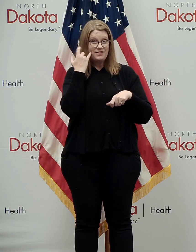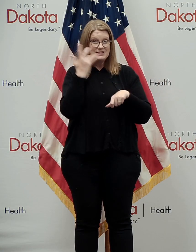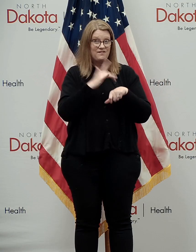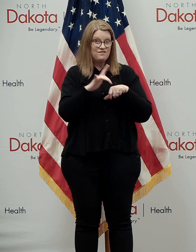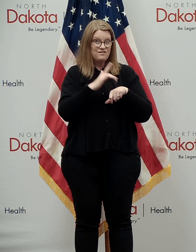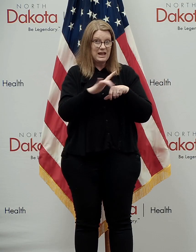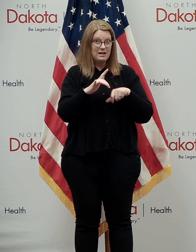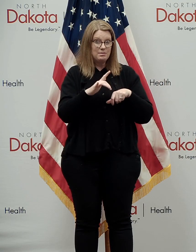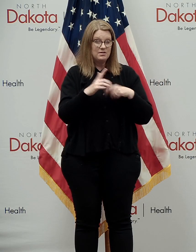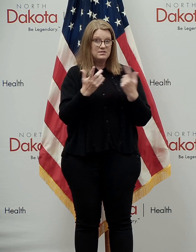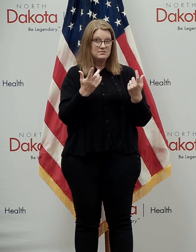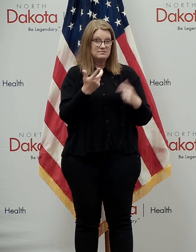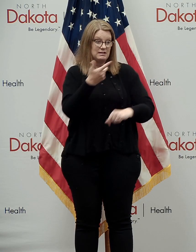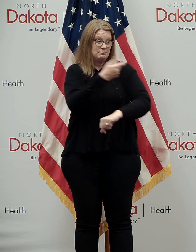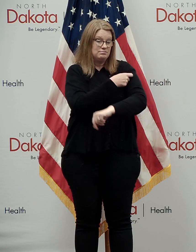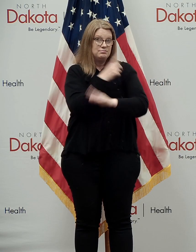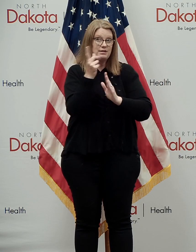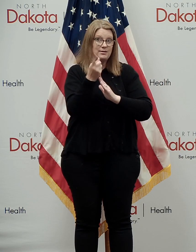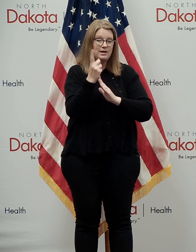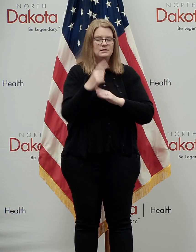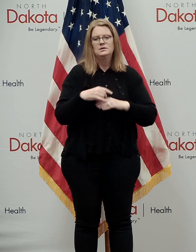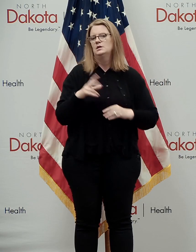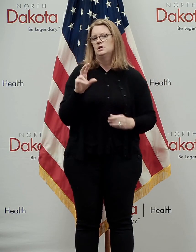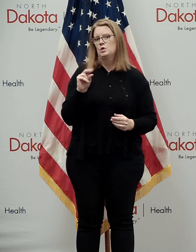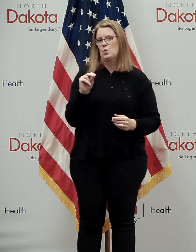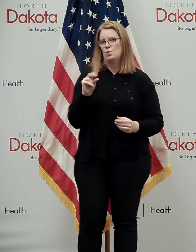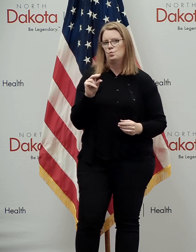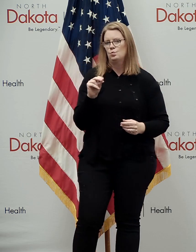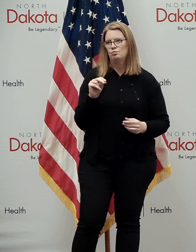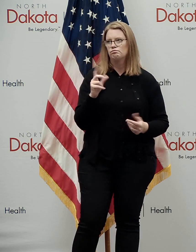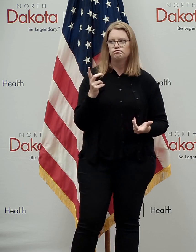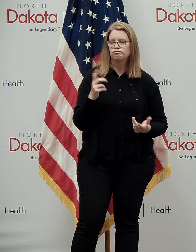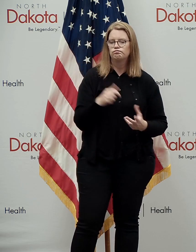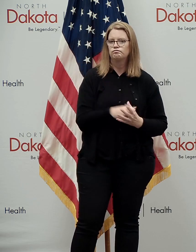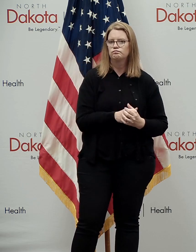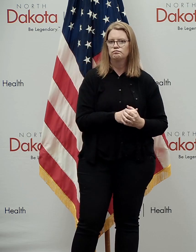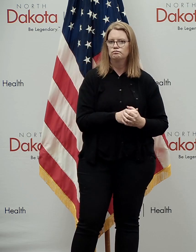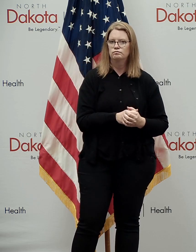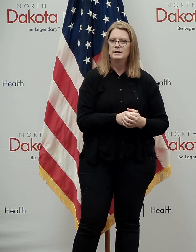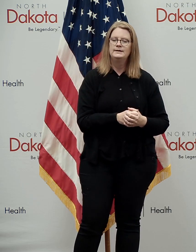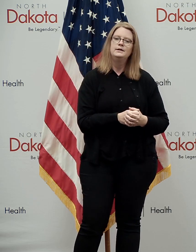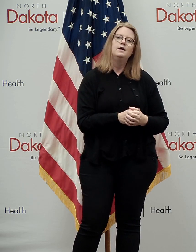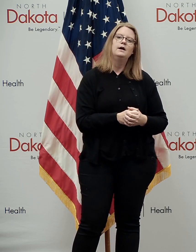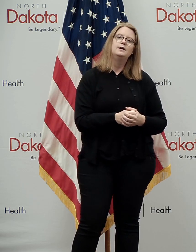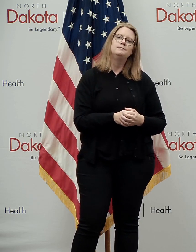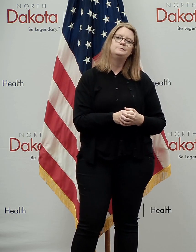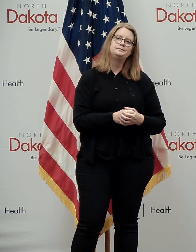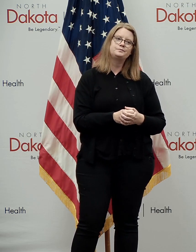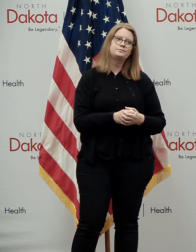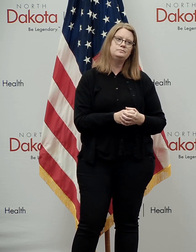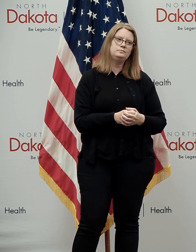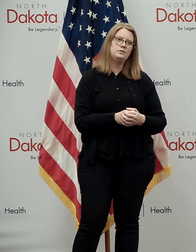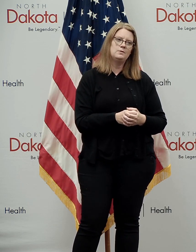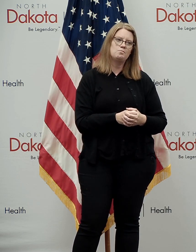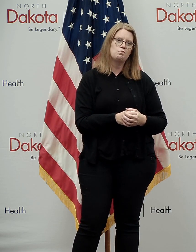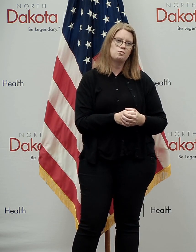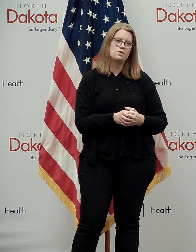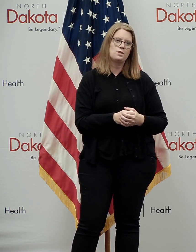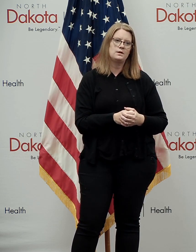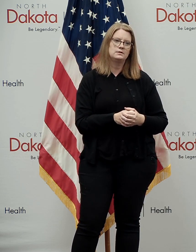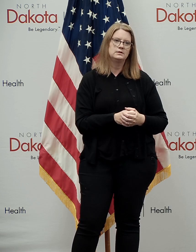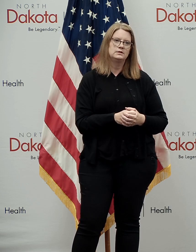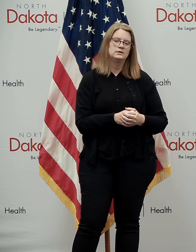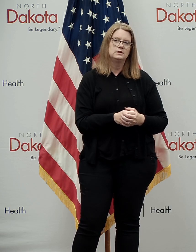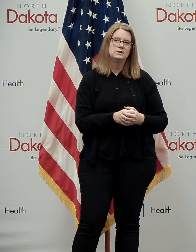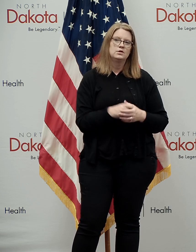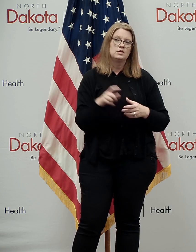a guess on that and say no, because I think that the biggest issues that are going to face